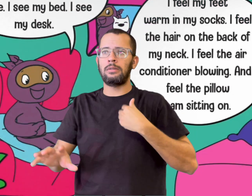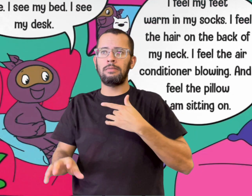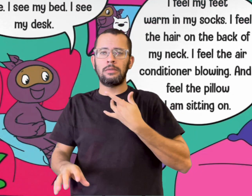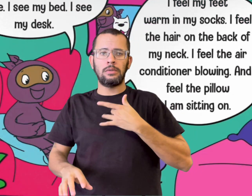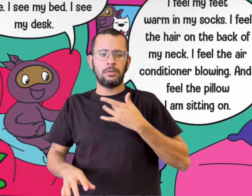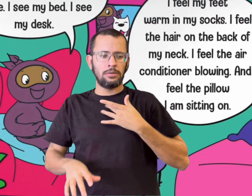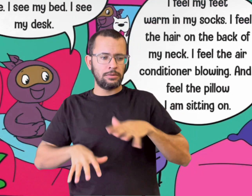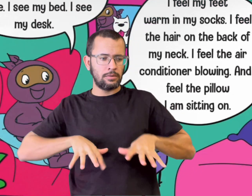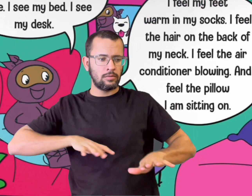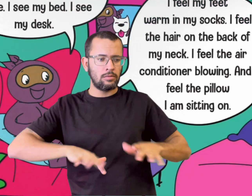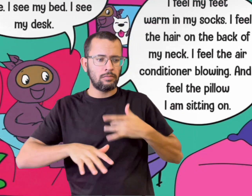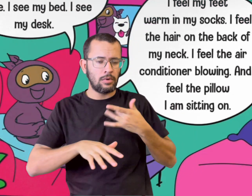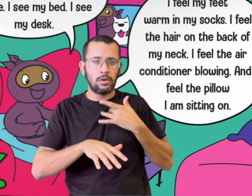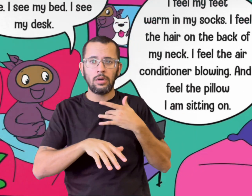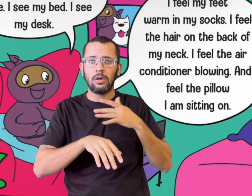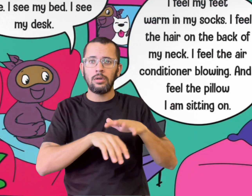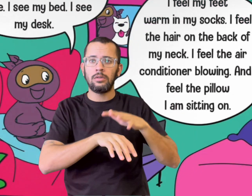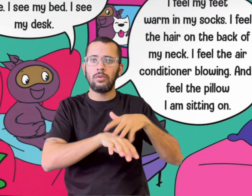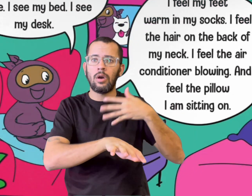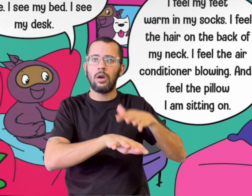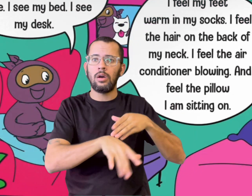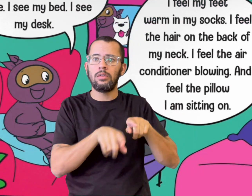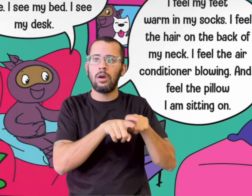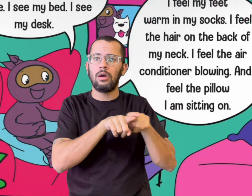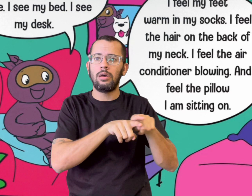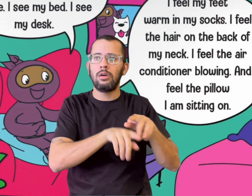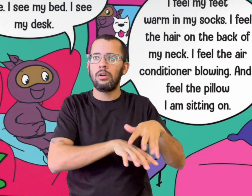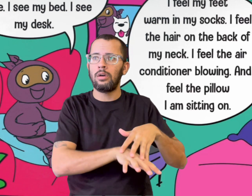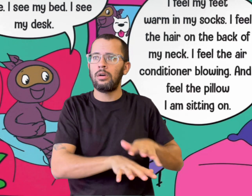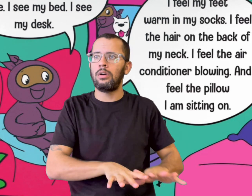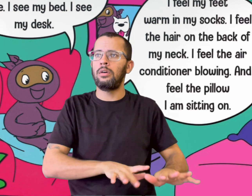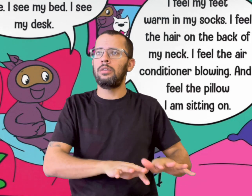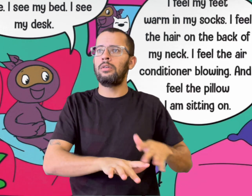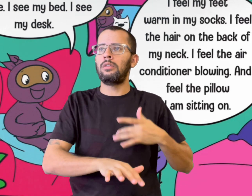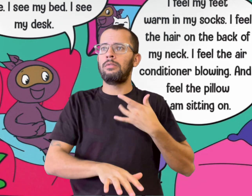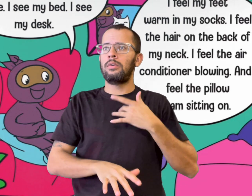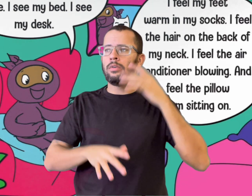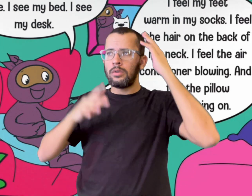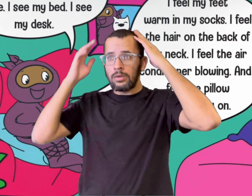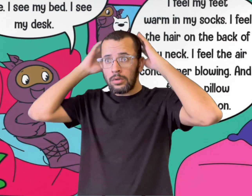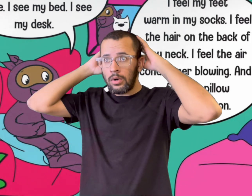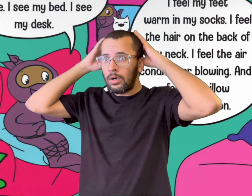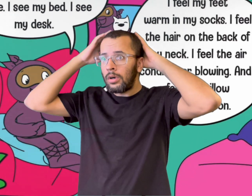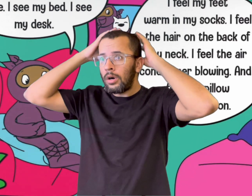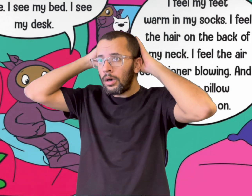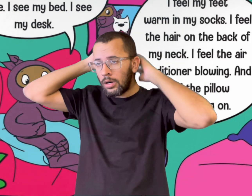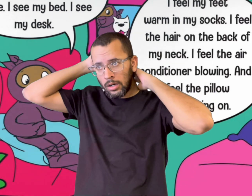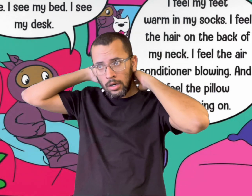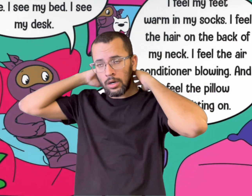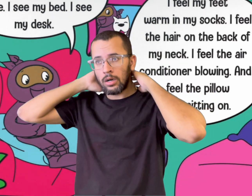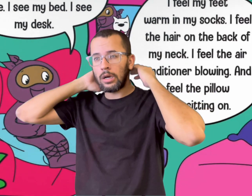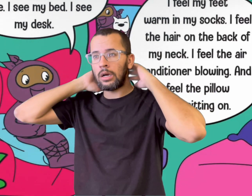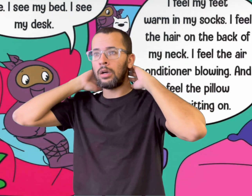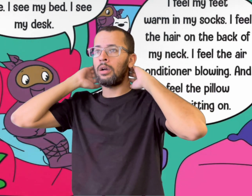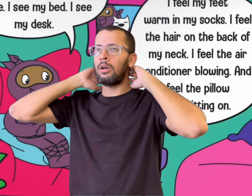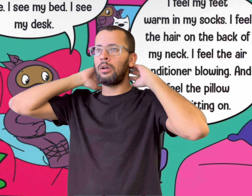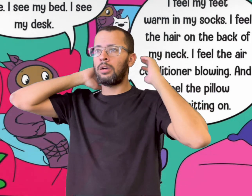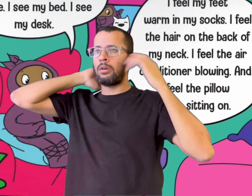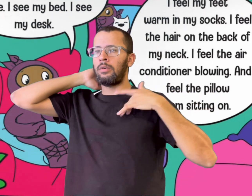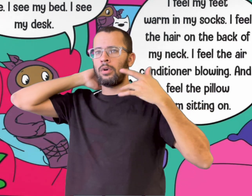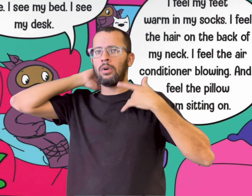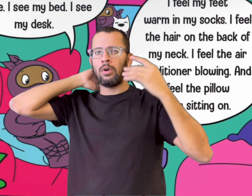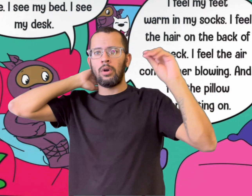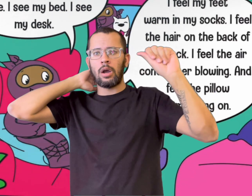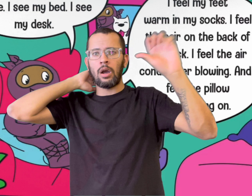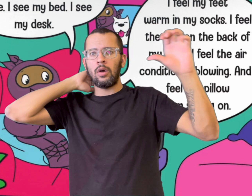I feel my feet warm in my socks. I feel the hair on the back of my neck. I feel the air conditioner blowing, and